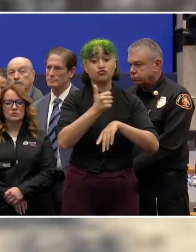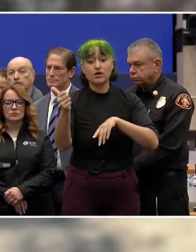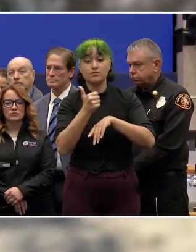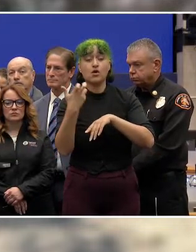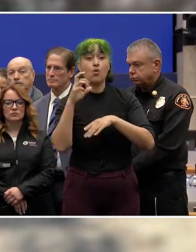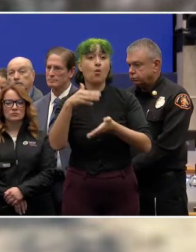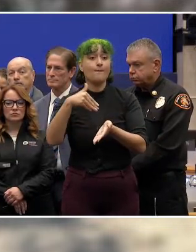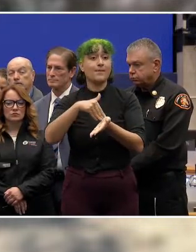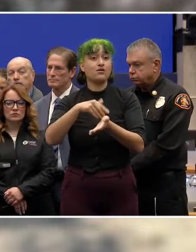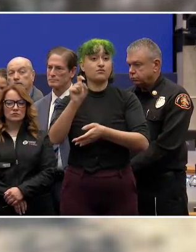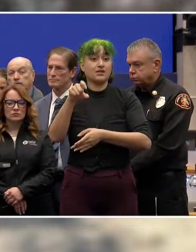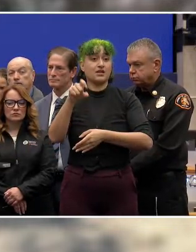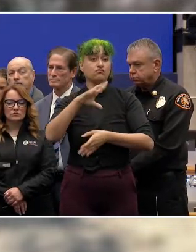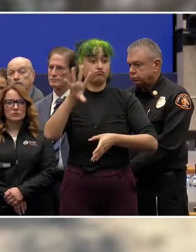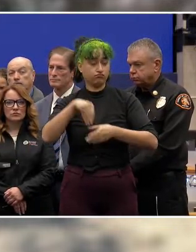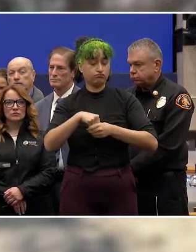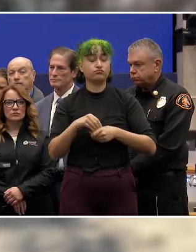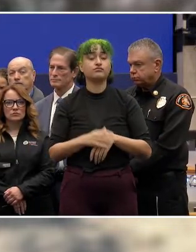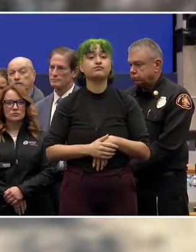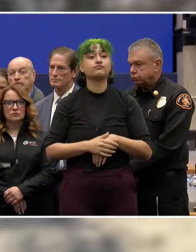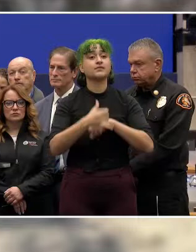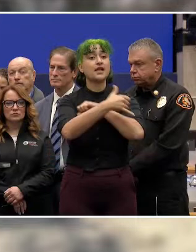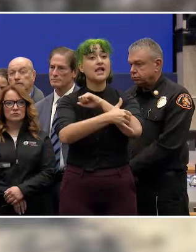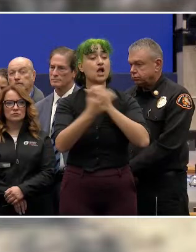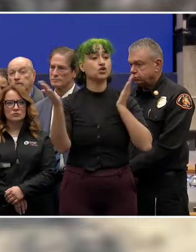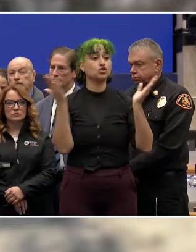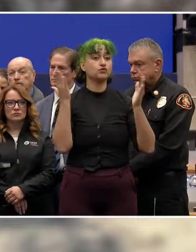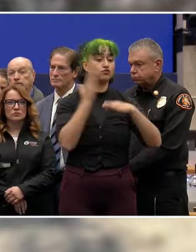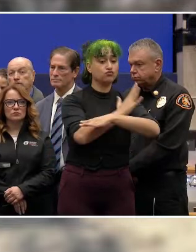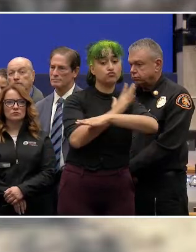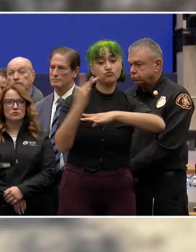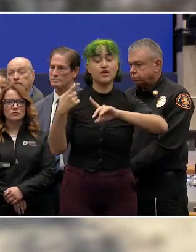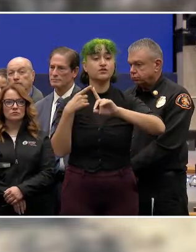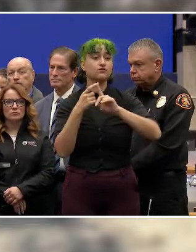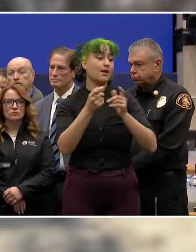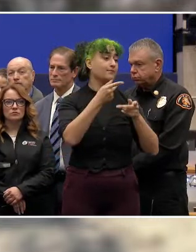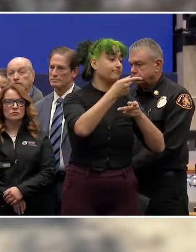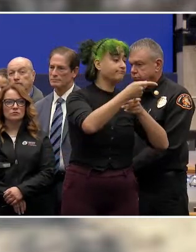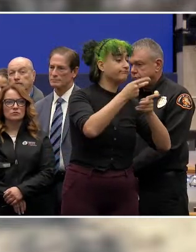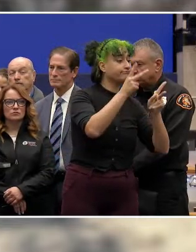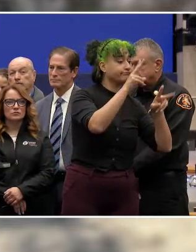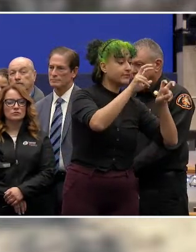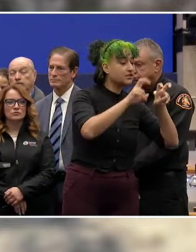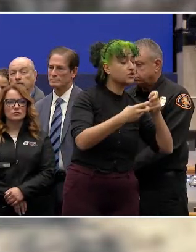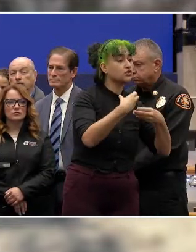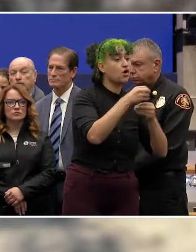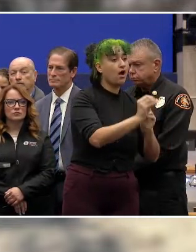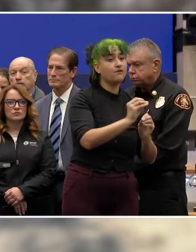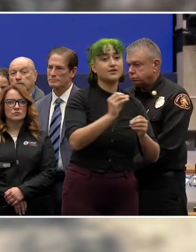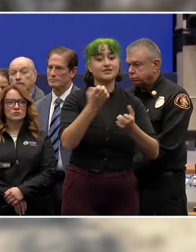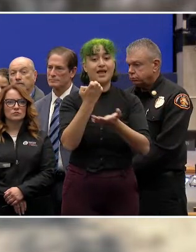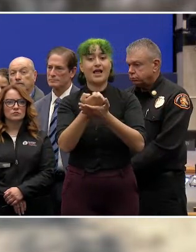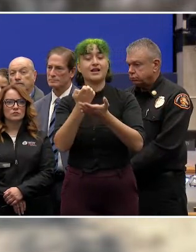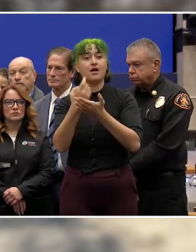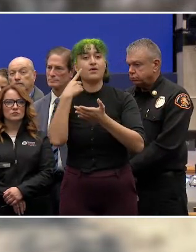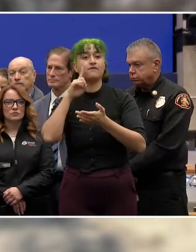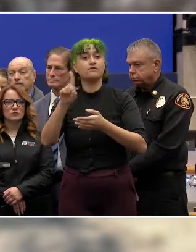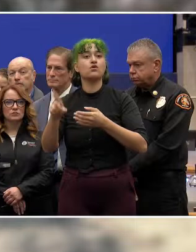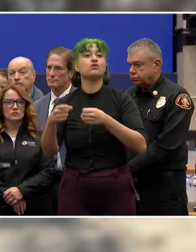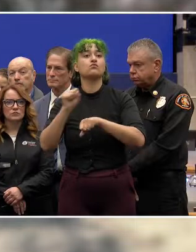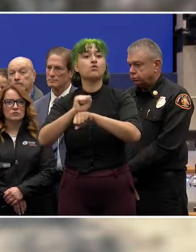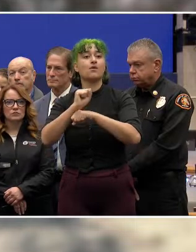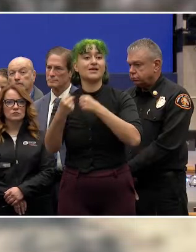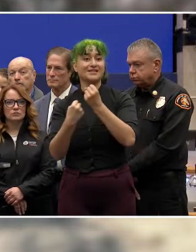need. As county services ranging from the assessor's office to public works to the economic opportunity for employment